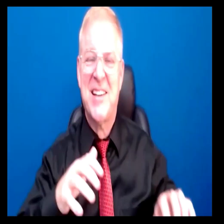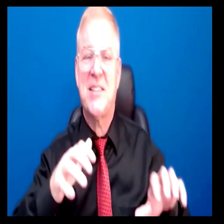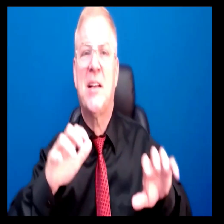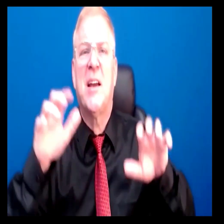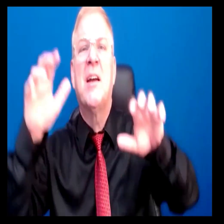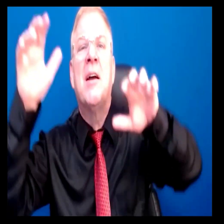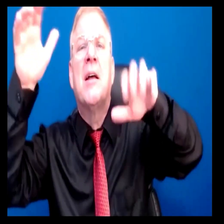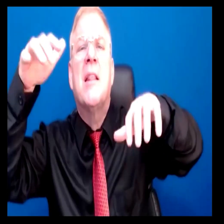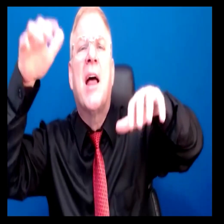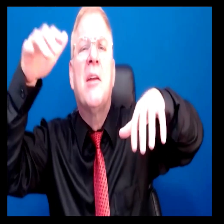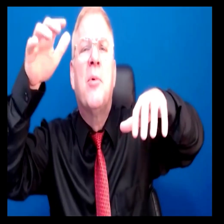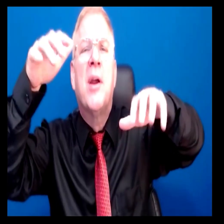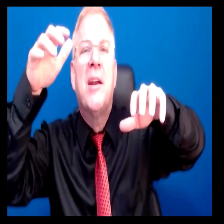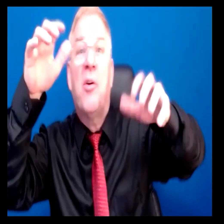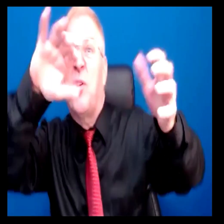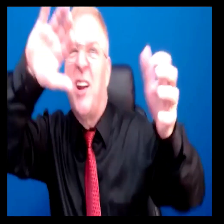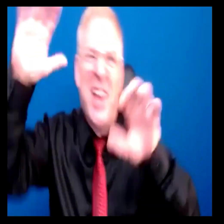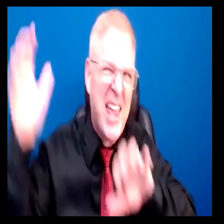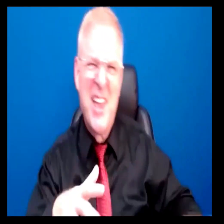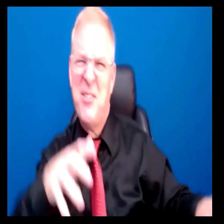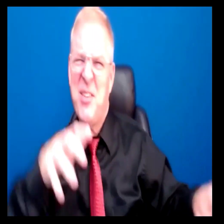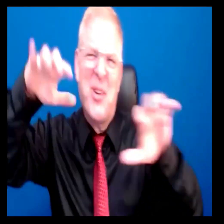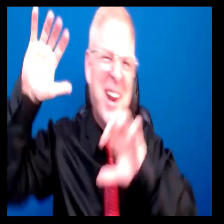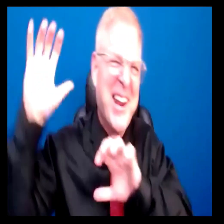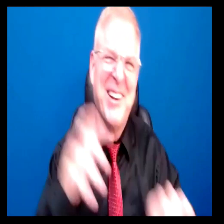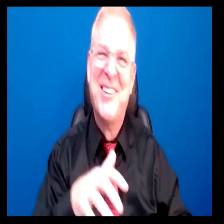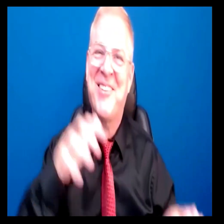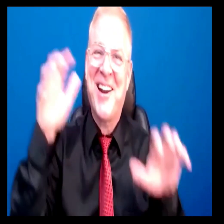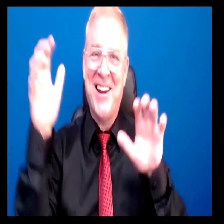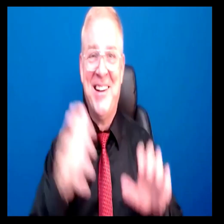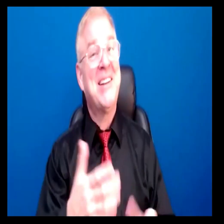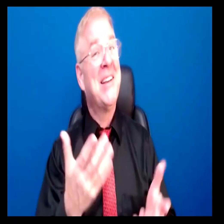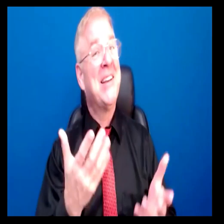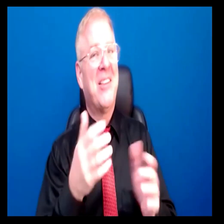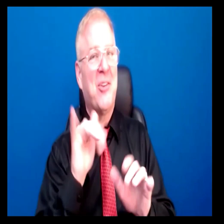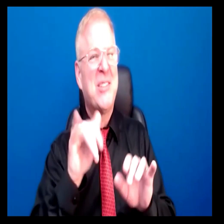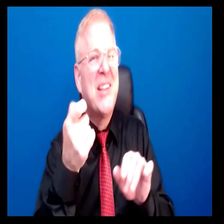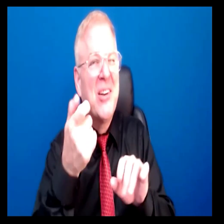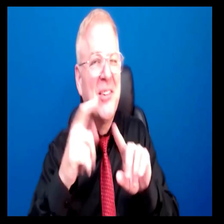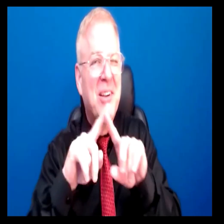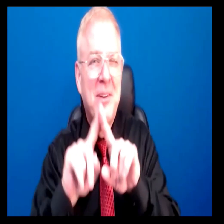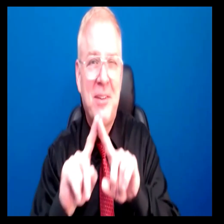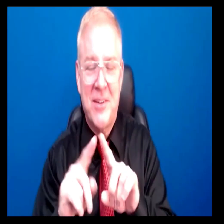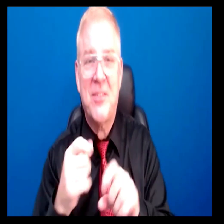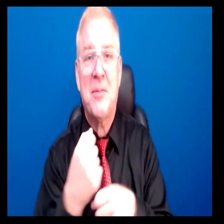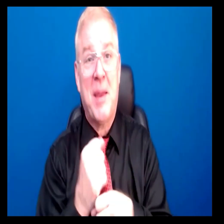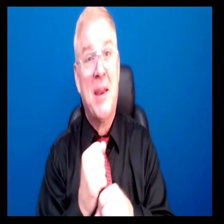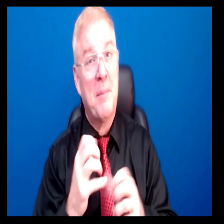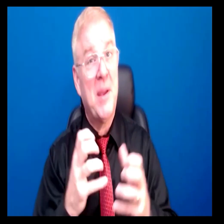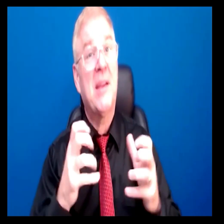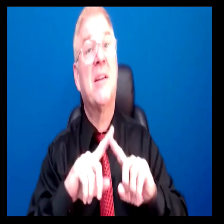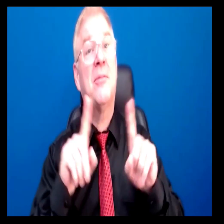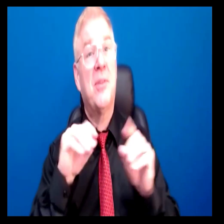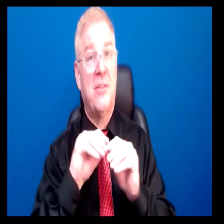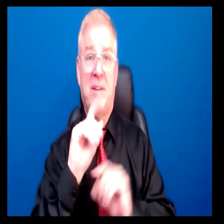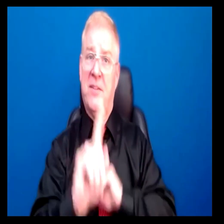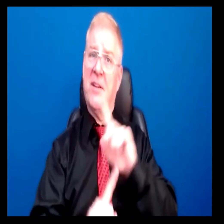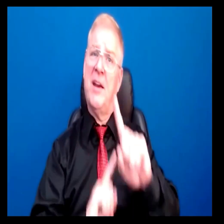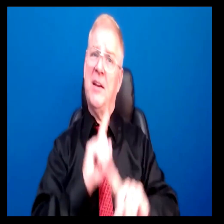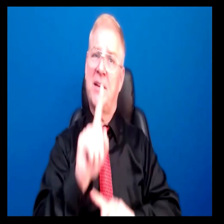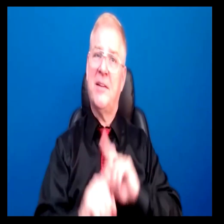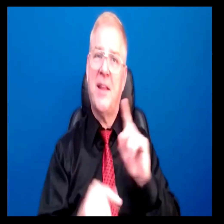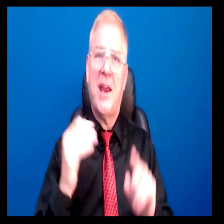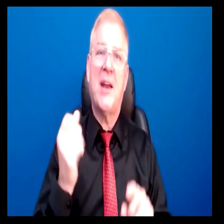Rain. Is it a light rain or a heavy rain, right? Both little differences make a big difference